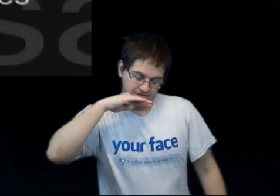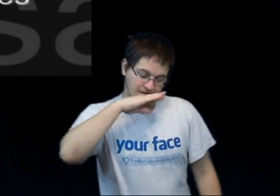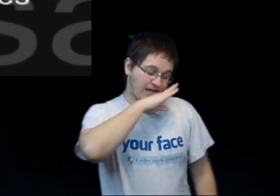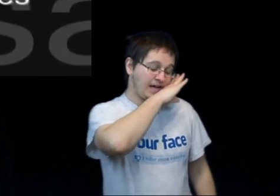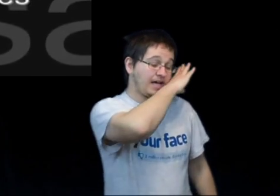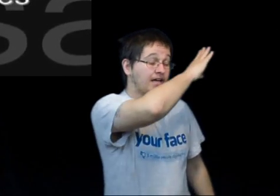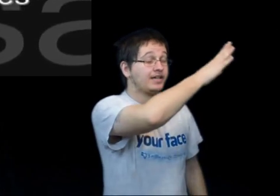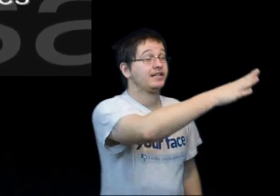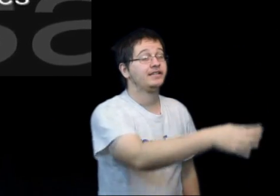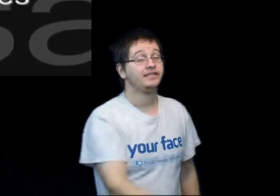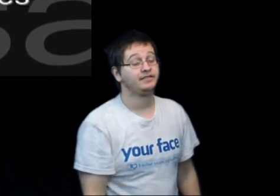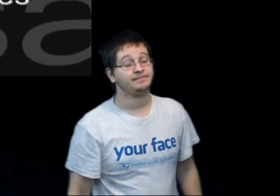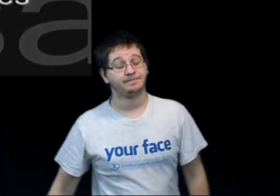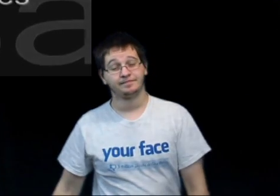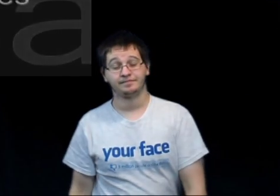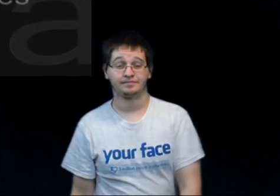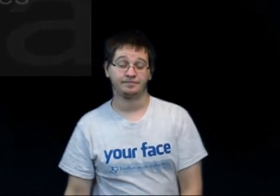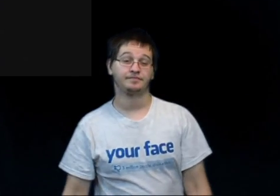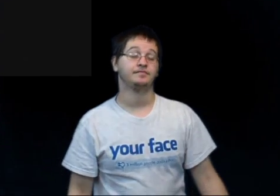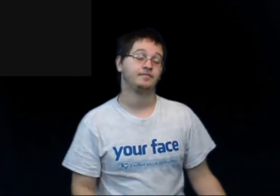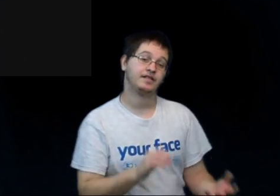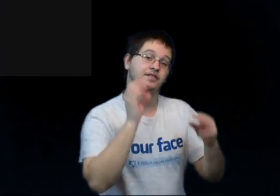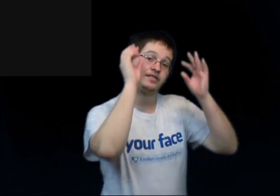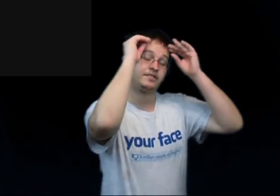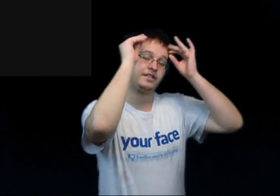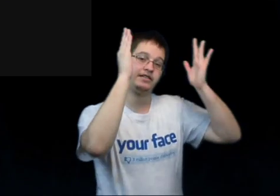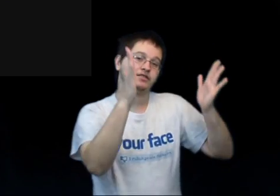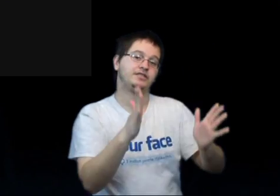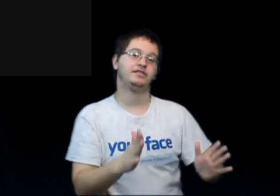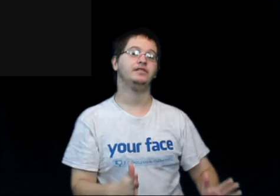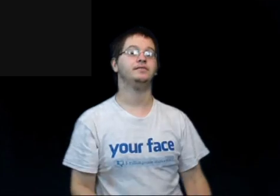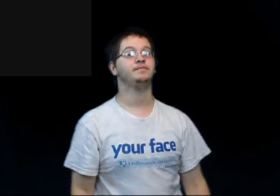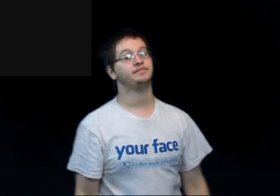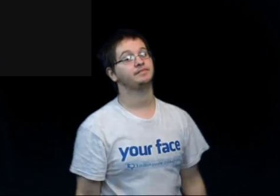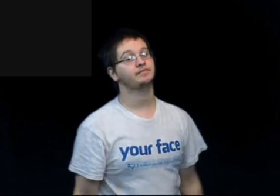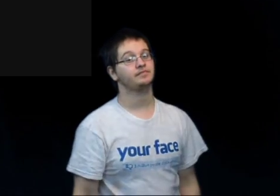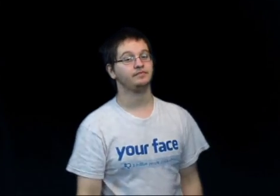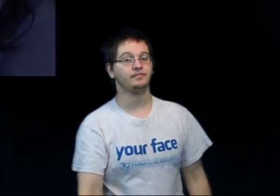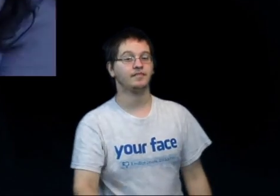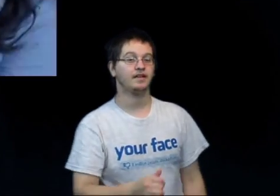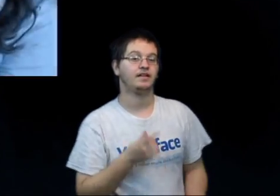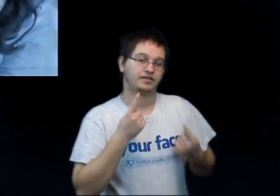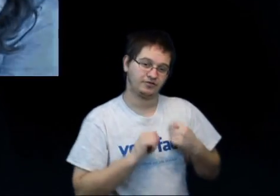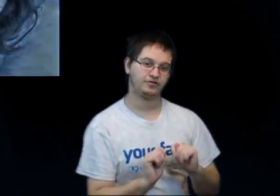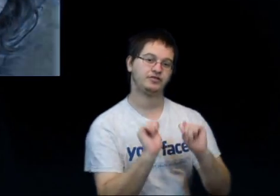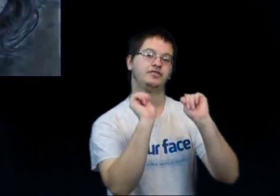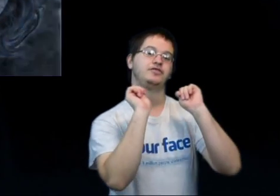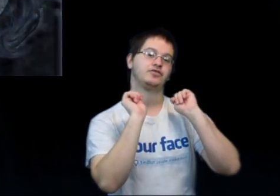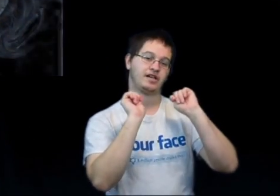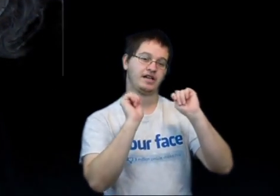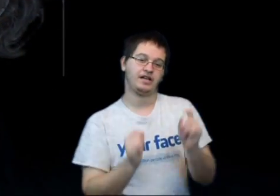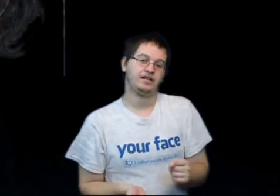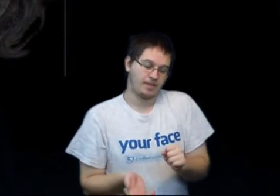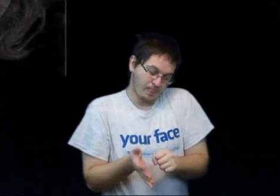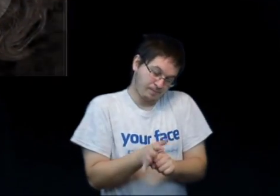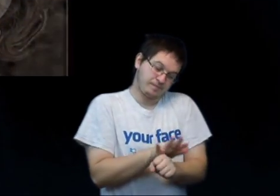Alyssa lies To the teachers As